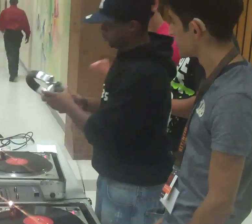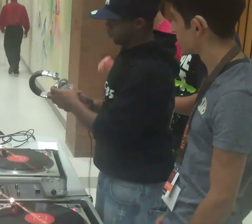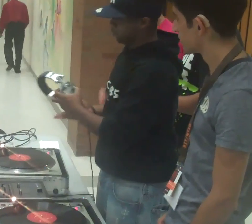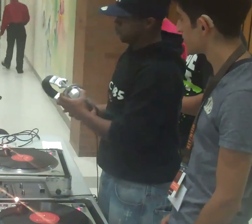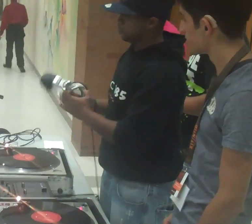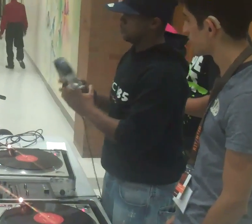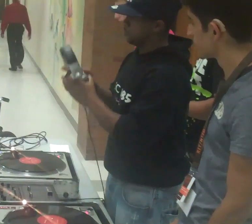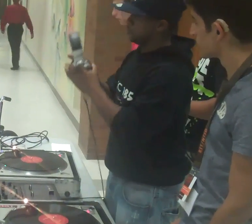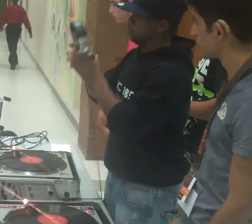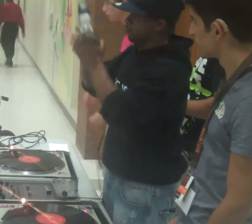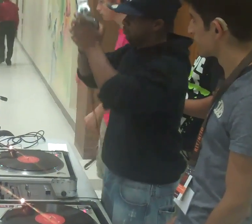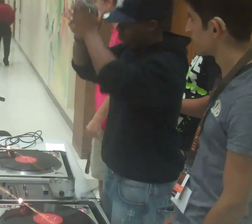play.